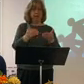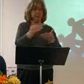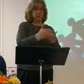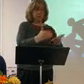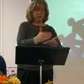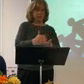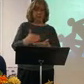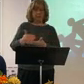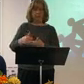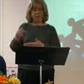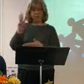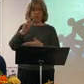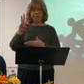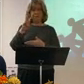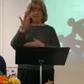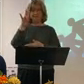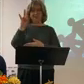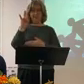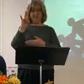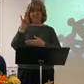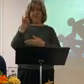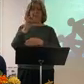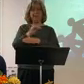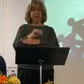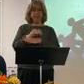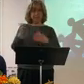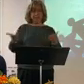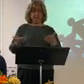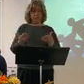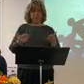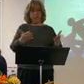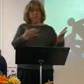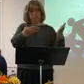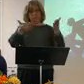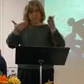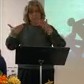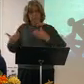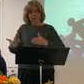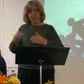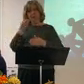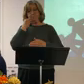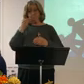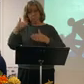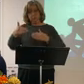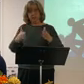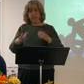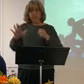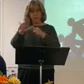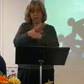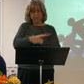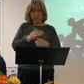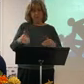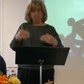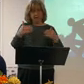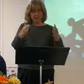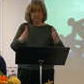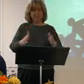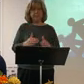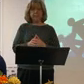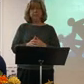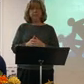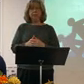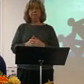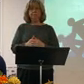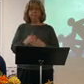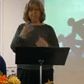boxes. Wednesday night, 7 p.m. service is dedicated to you bringing your boxes, filling boxes, enhancing boxes. If there's